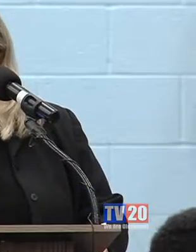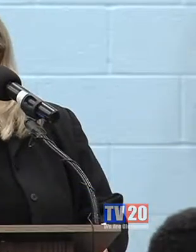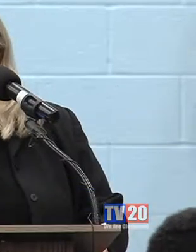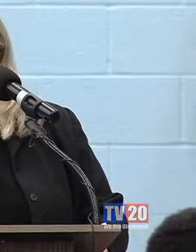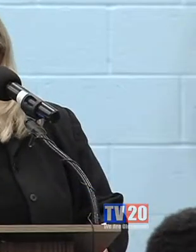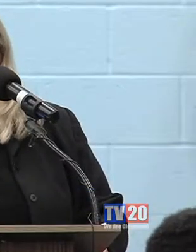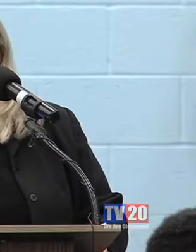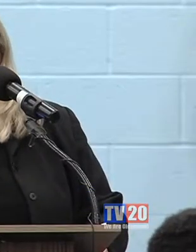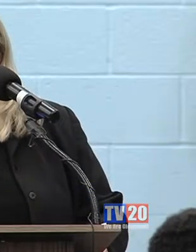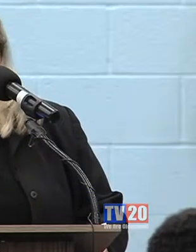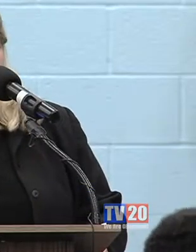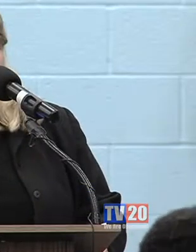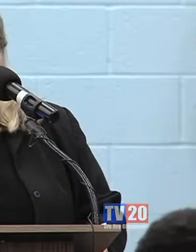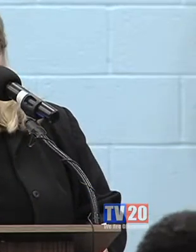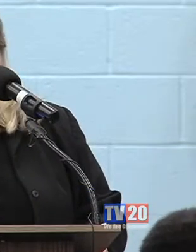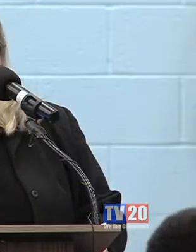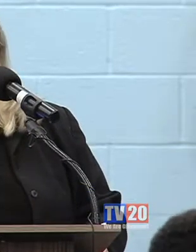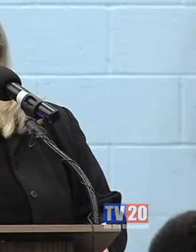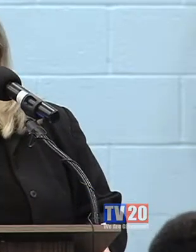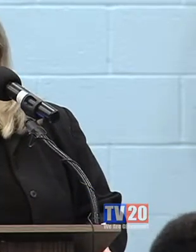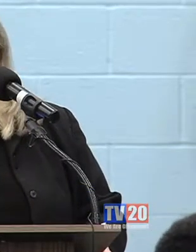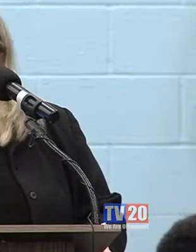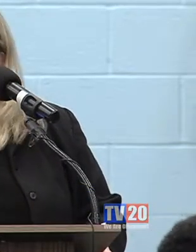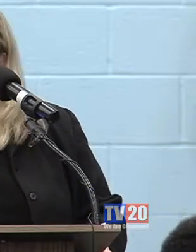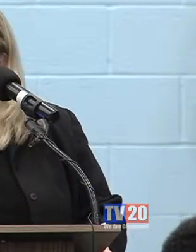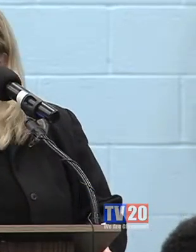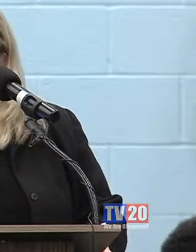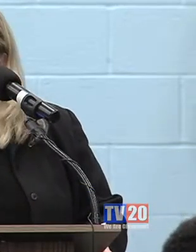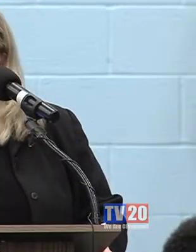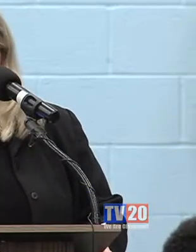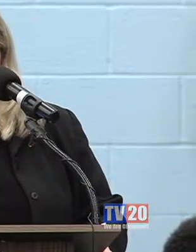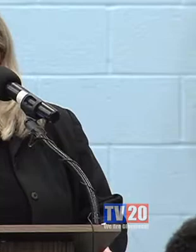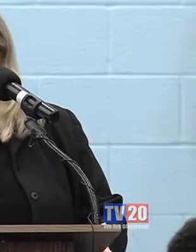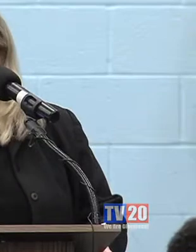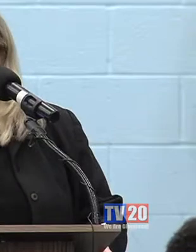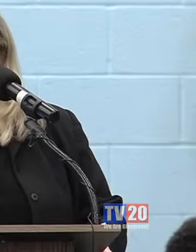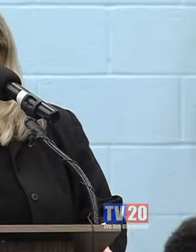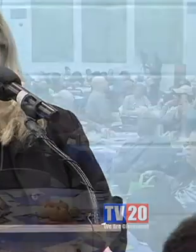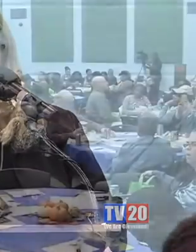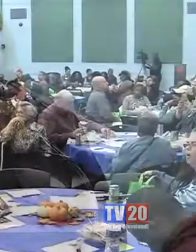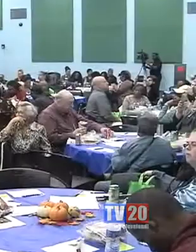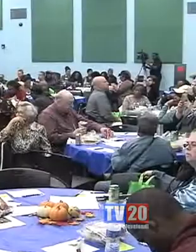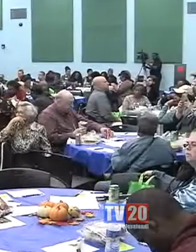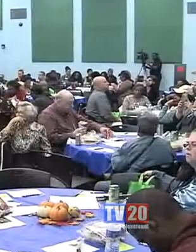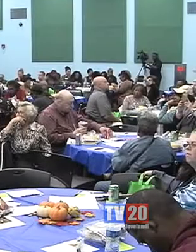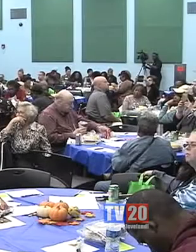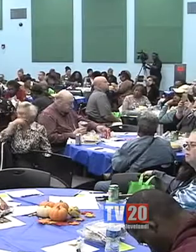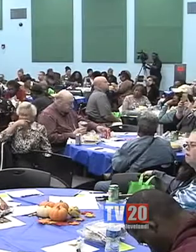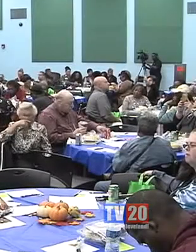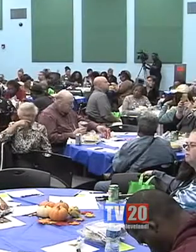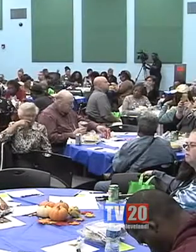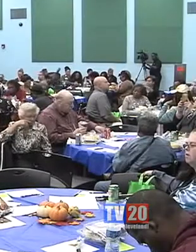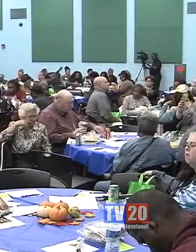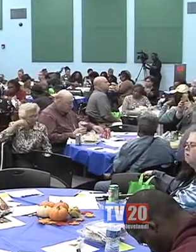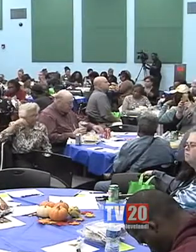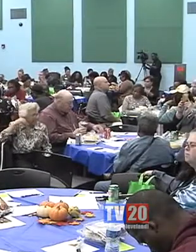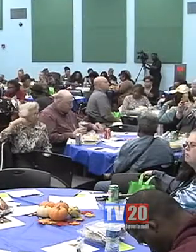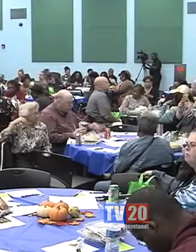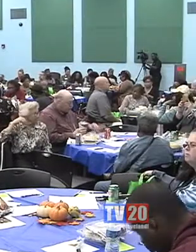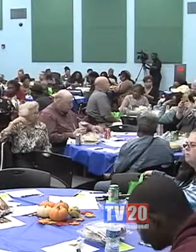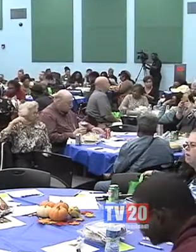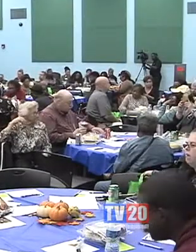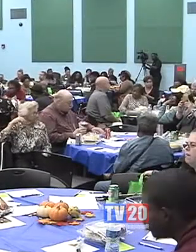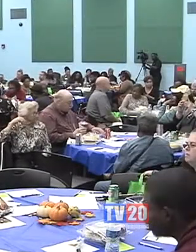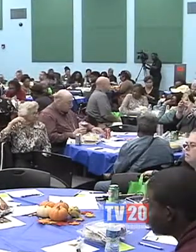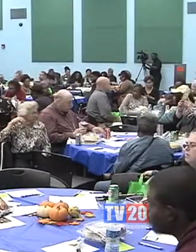City of Cleveland. The Department of Aging is an aging and disability resource center right here in the City of Cleveland,